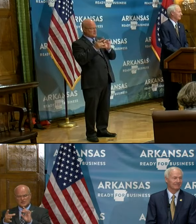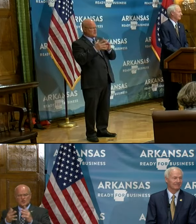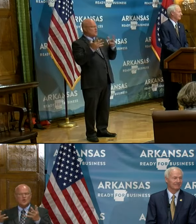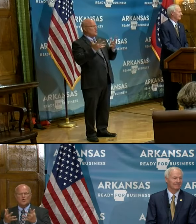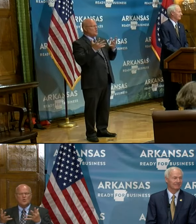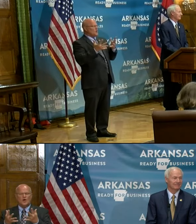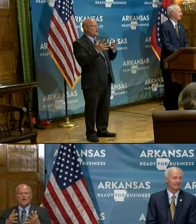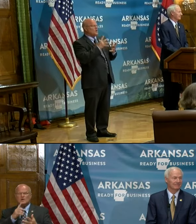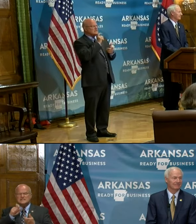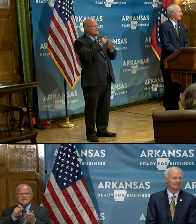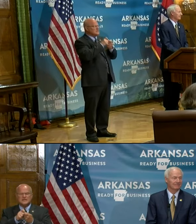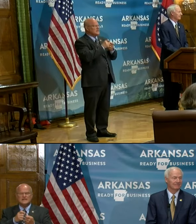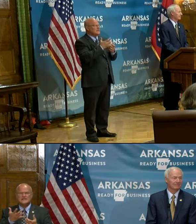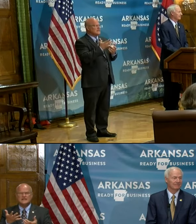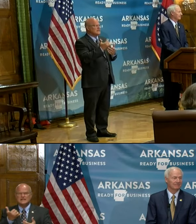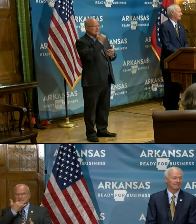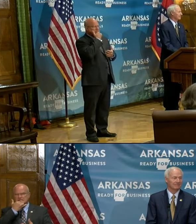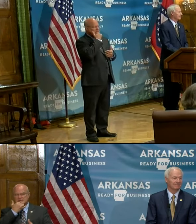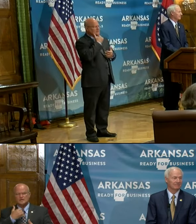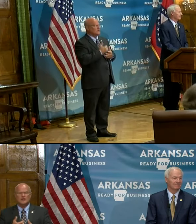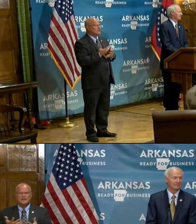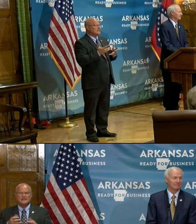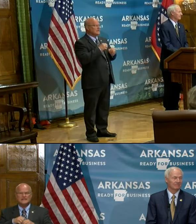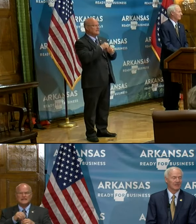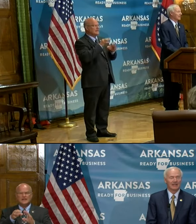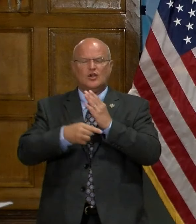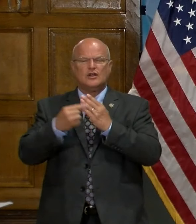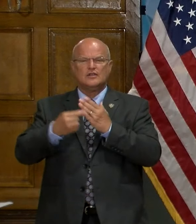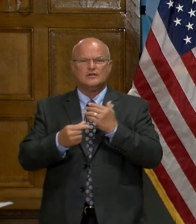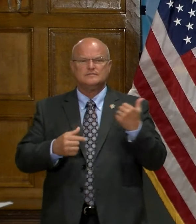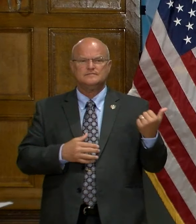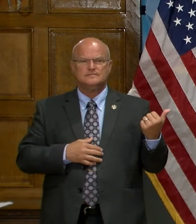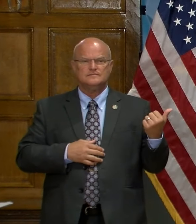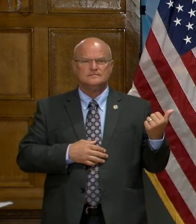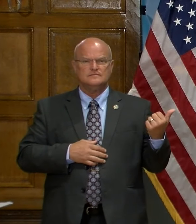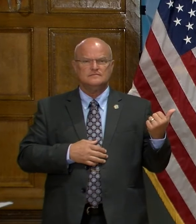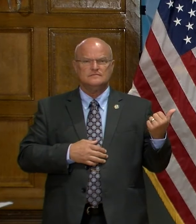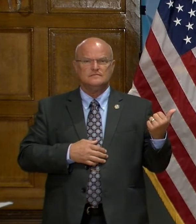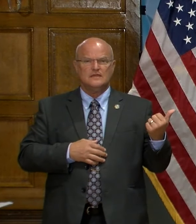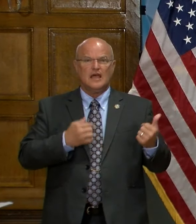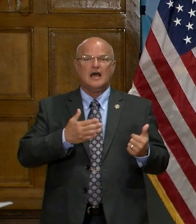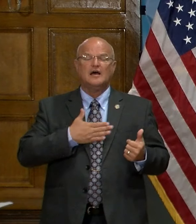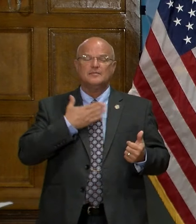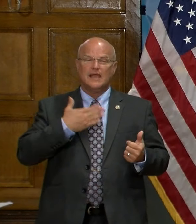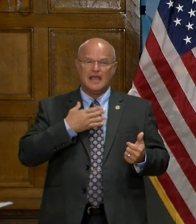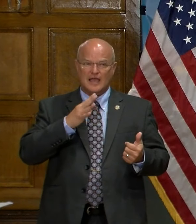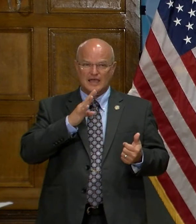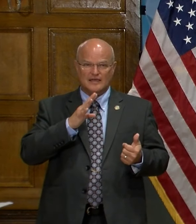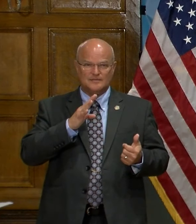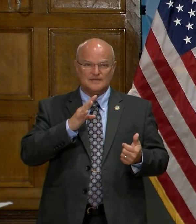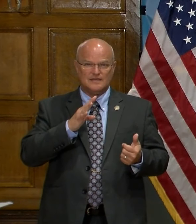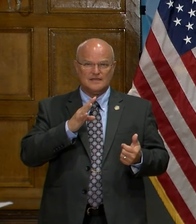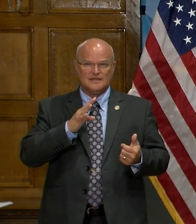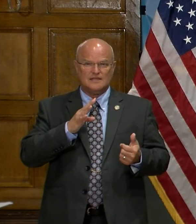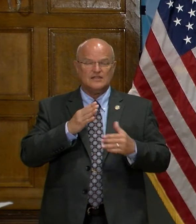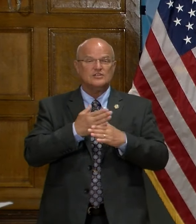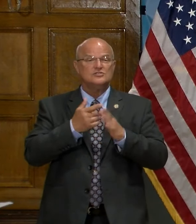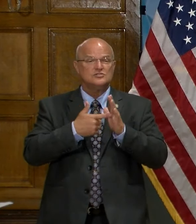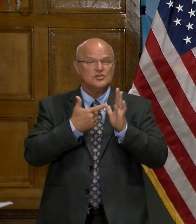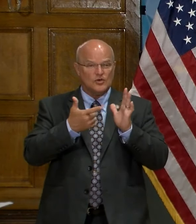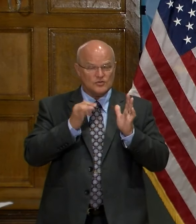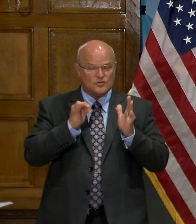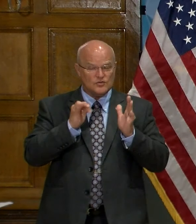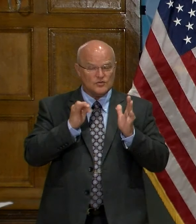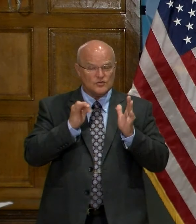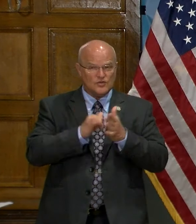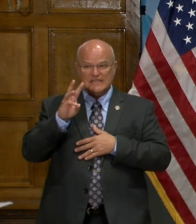actual inaccuracies? What were the facts that were incorrect in that article? I'd be happy to show you